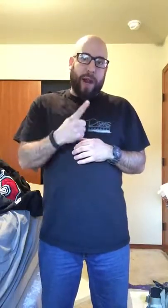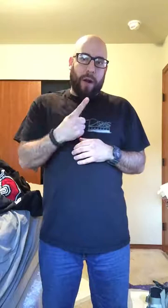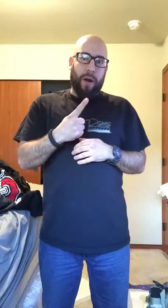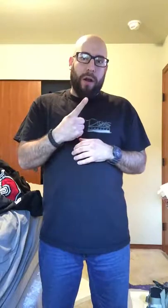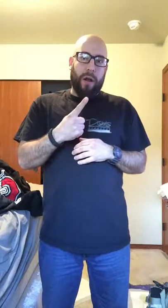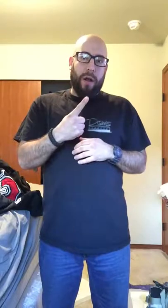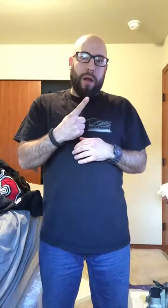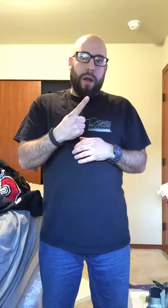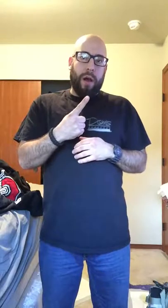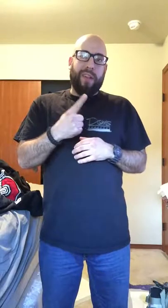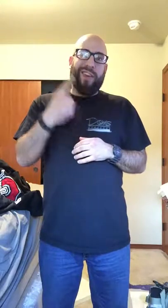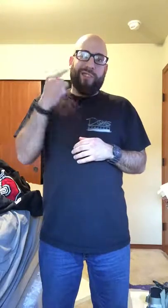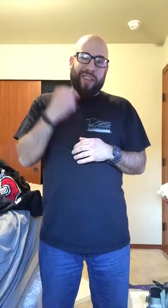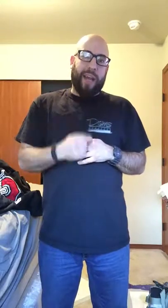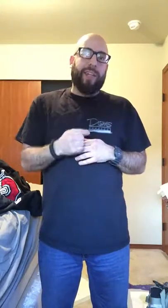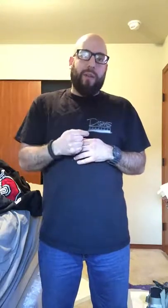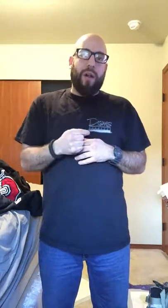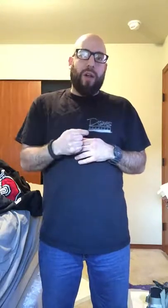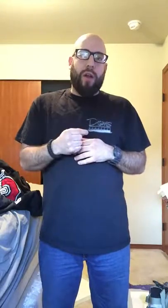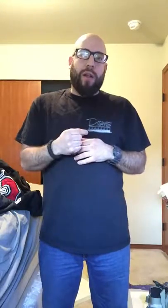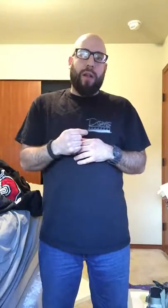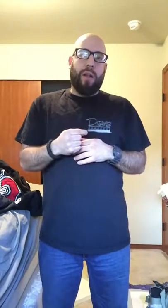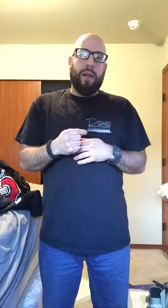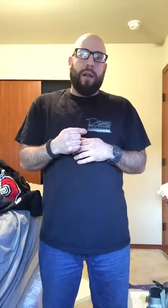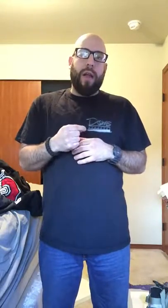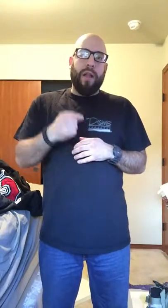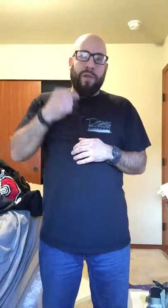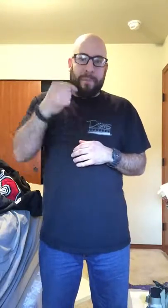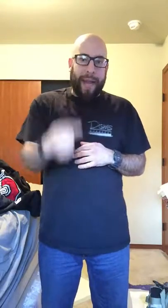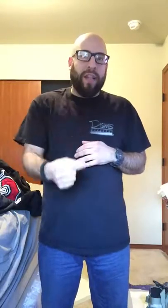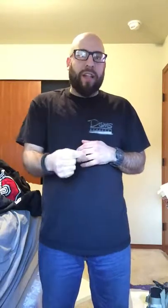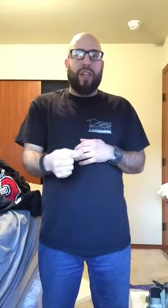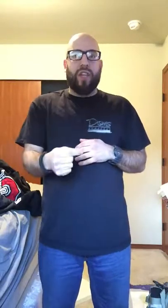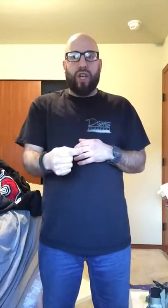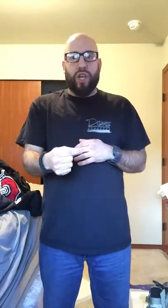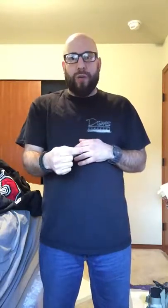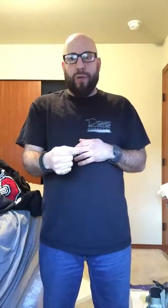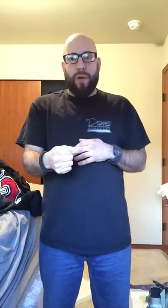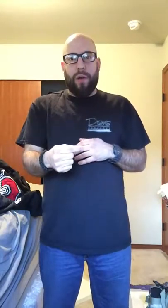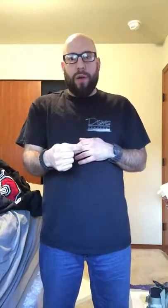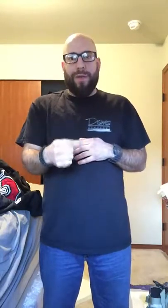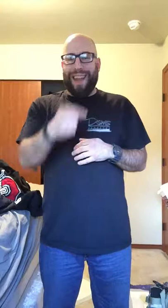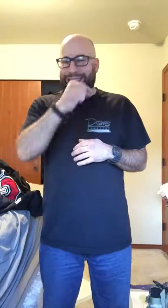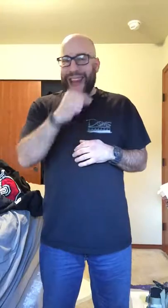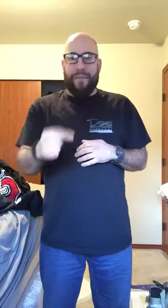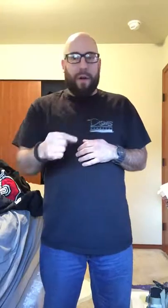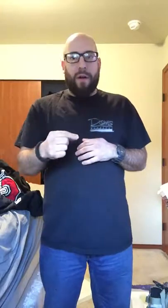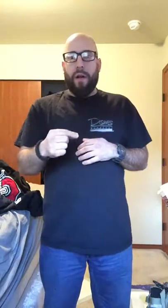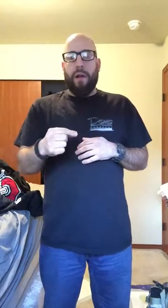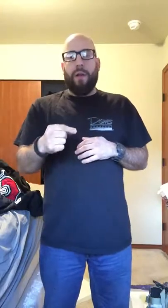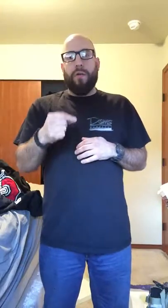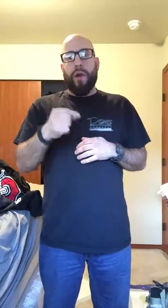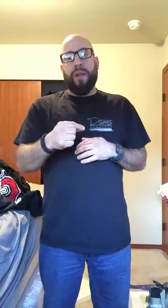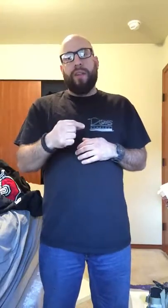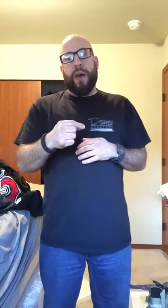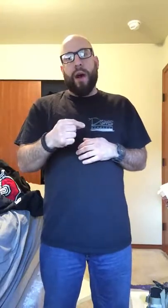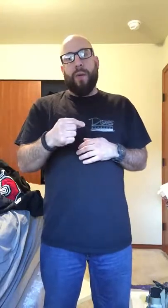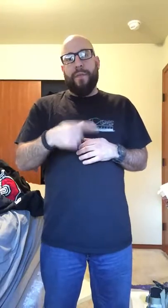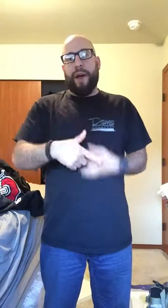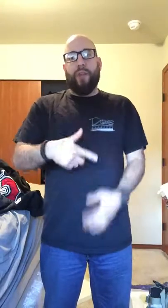trigger until your sights are on target and you've made the decision to shoot. Okay, never. You'll notice whenever I do